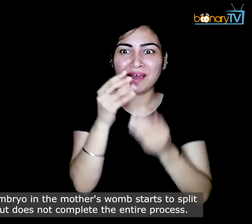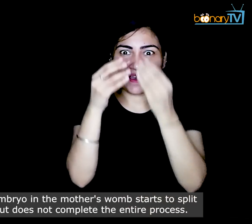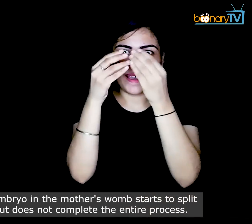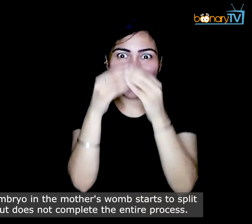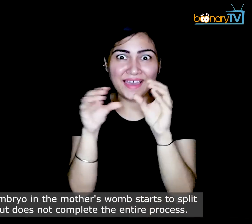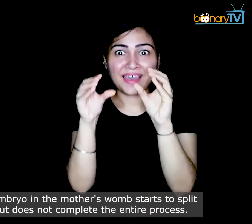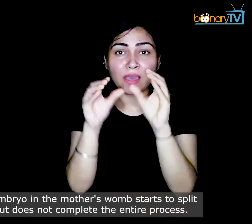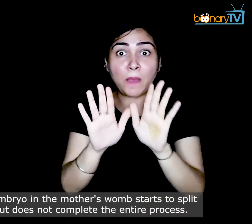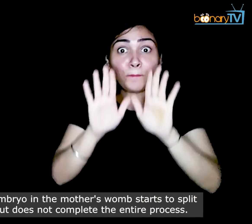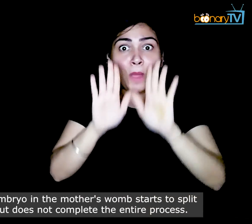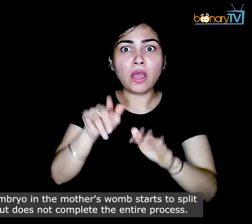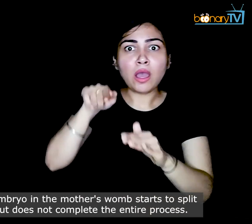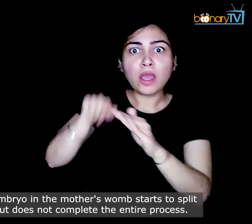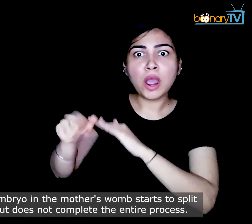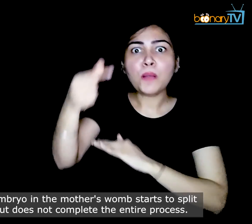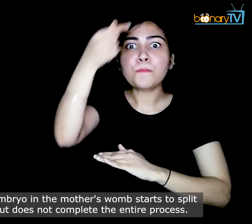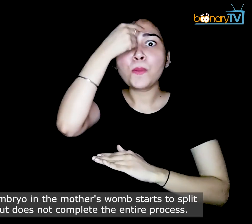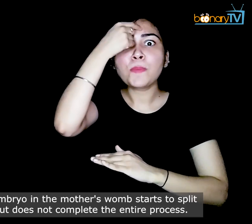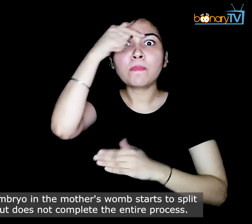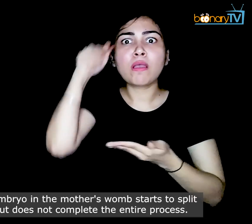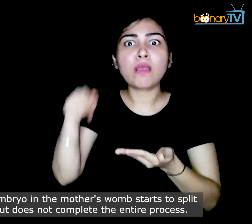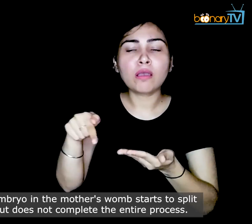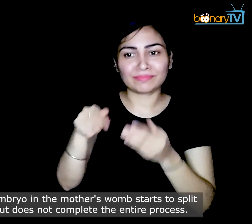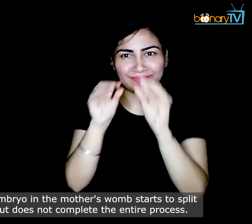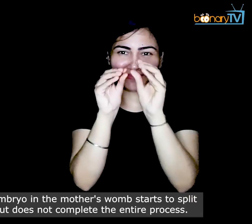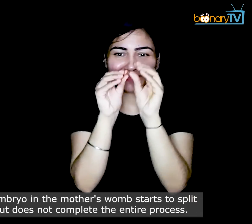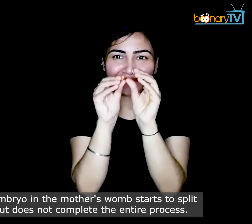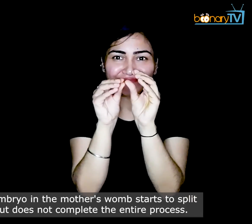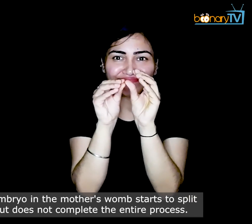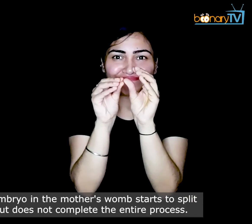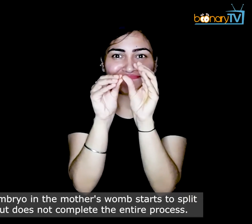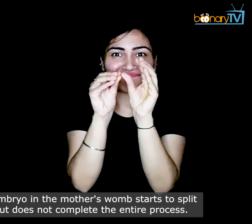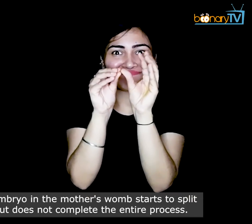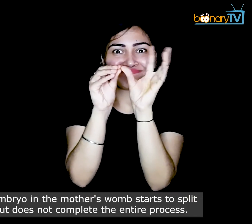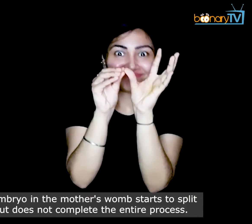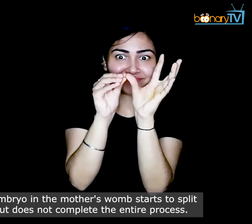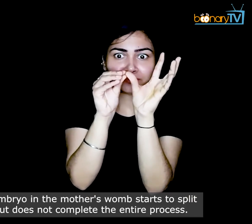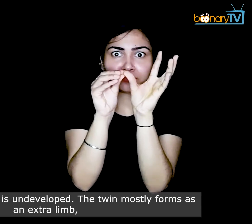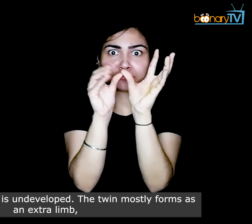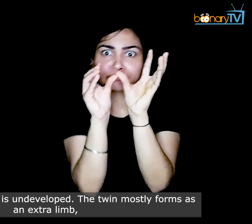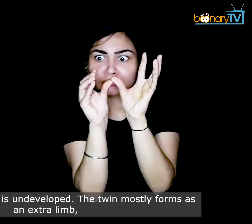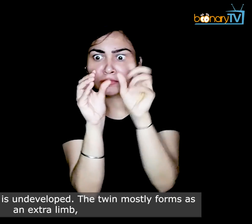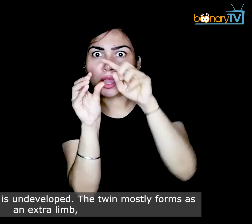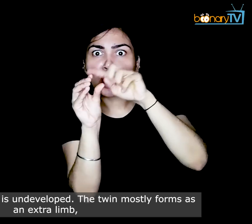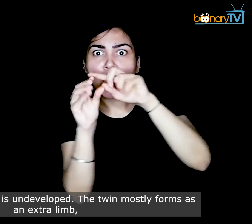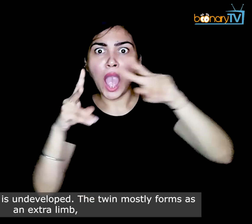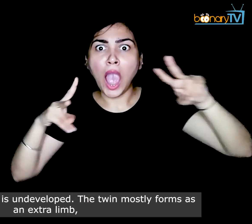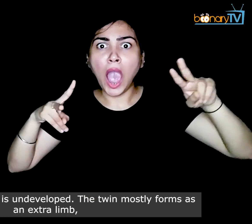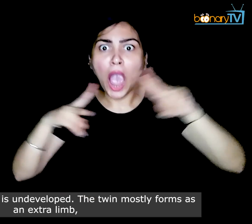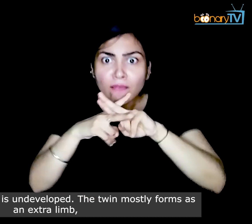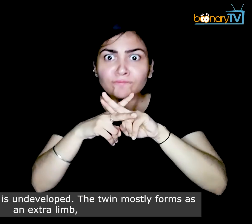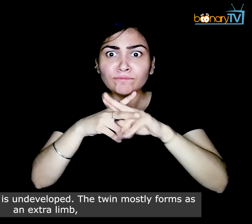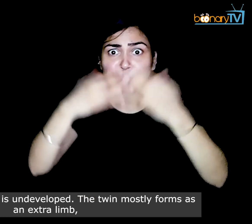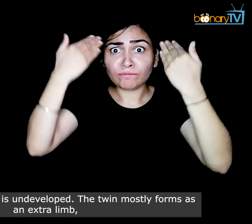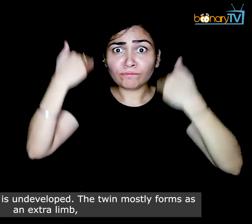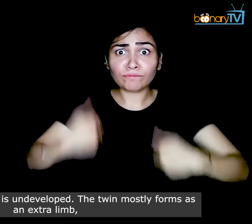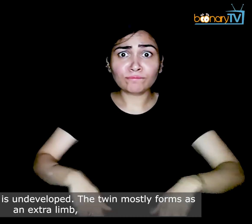but does not complete the entire process. Often, the second twin